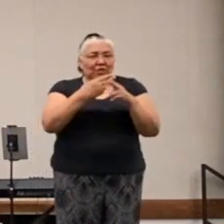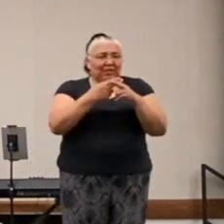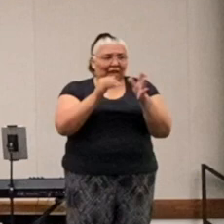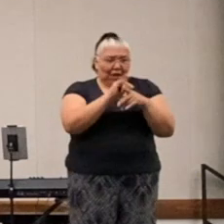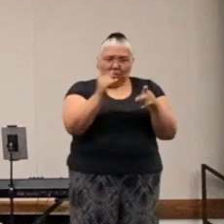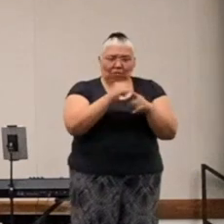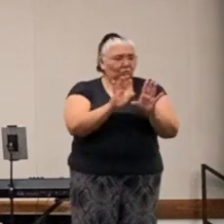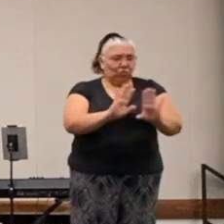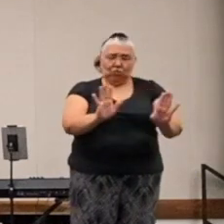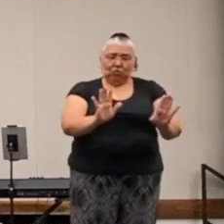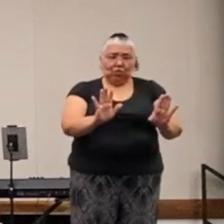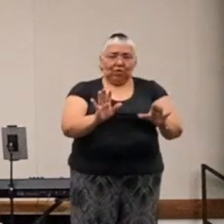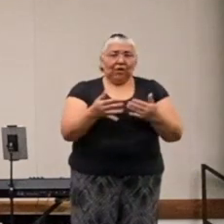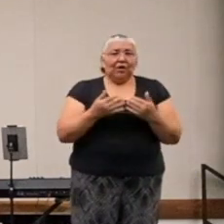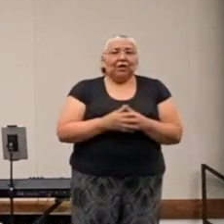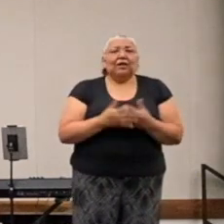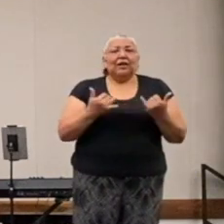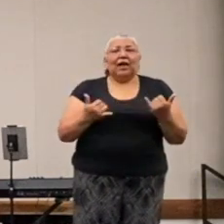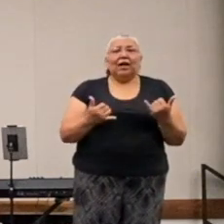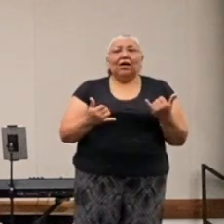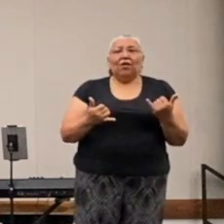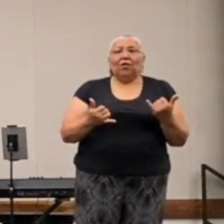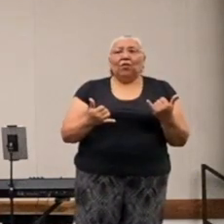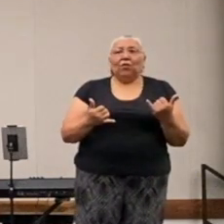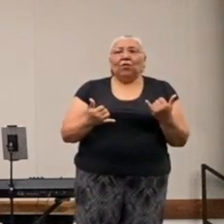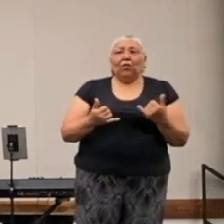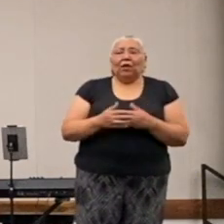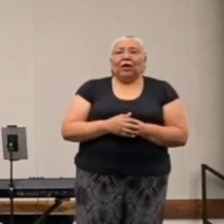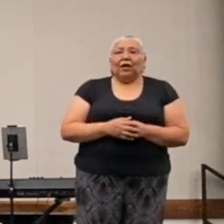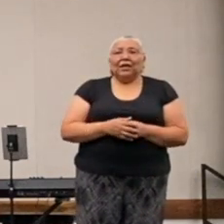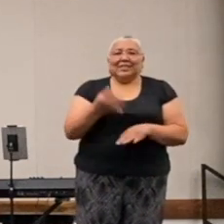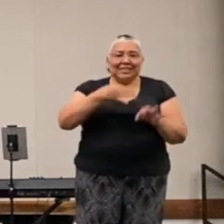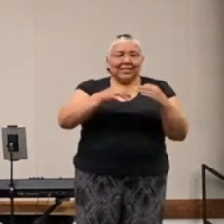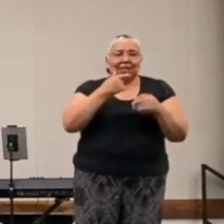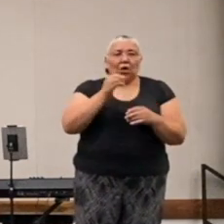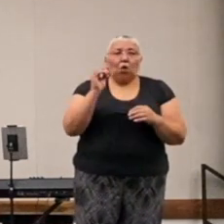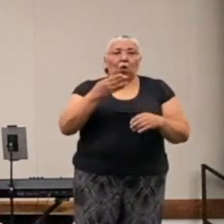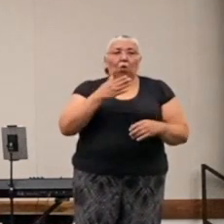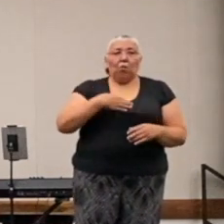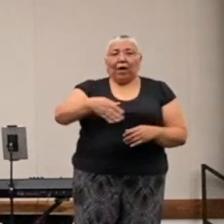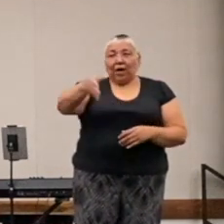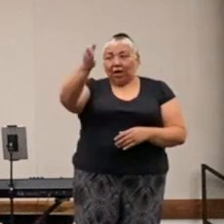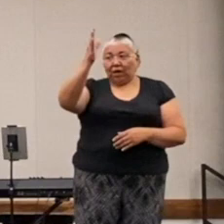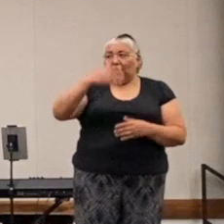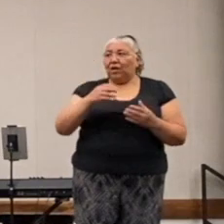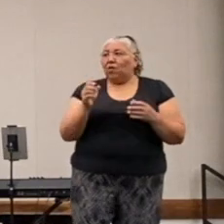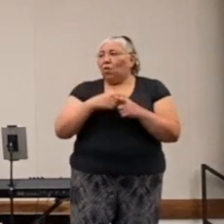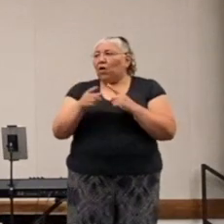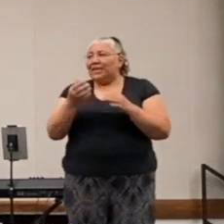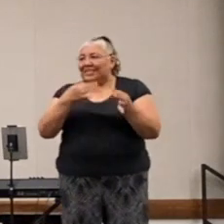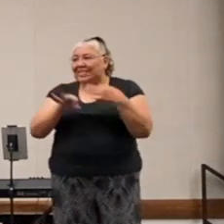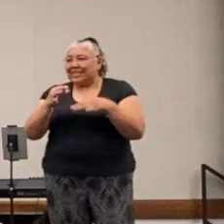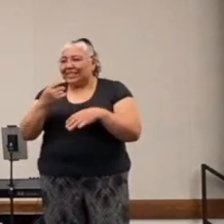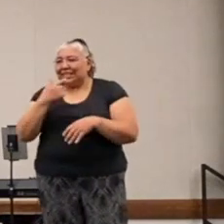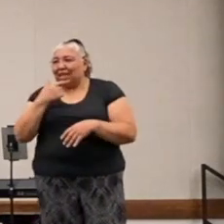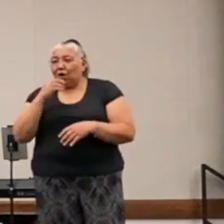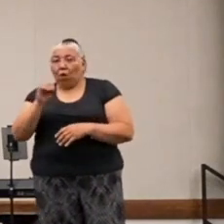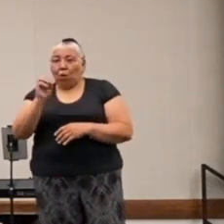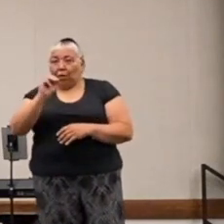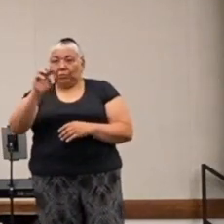vain, right? Listen, so here's the thing. Instead of saying, oh my God, or instead of texting,